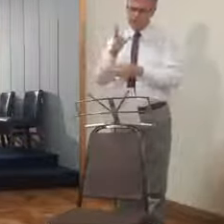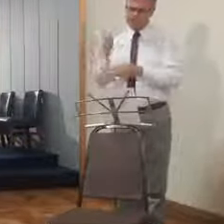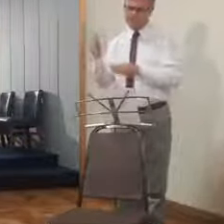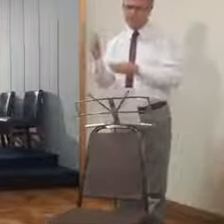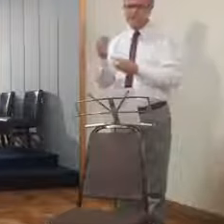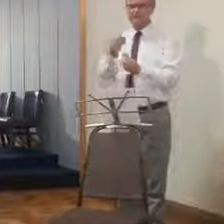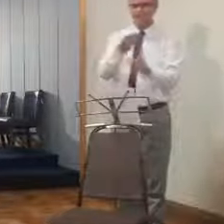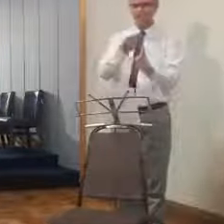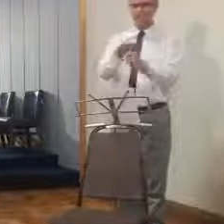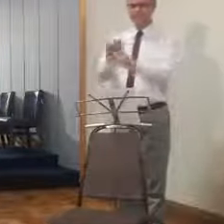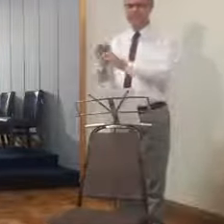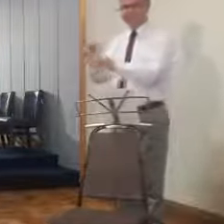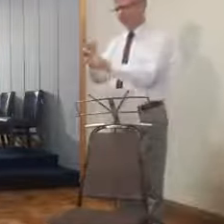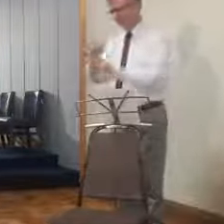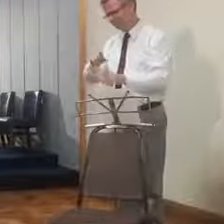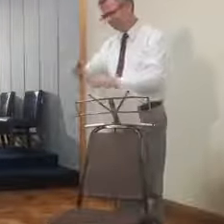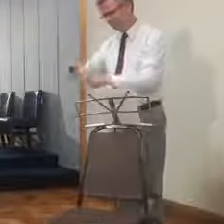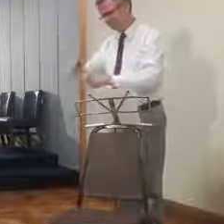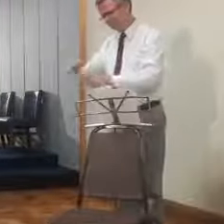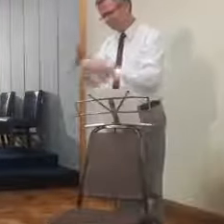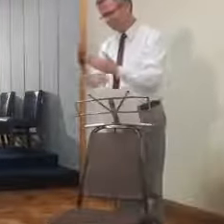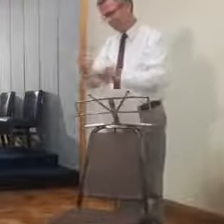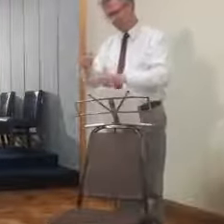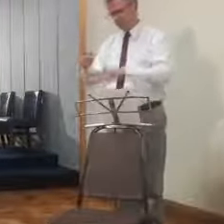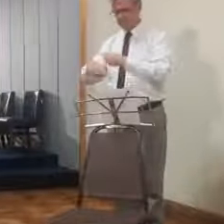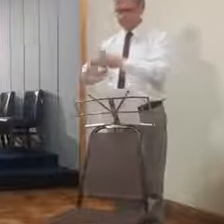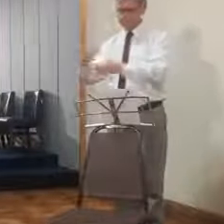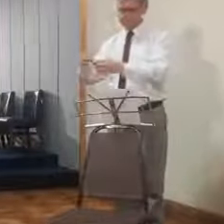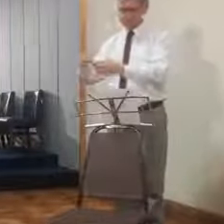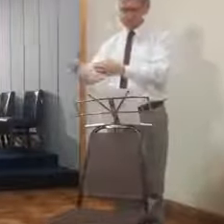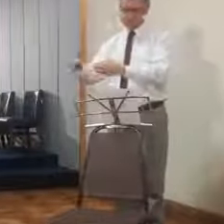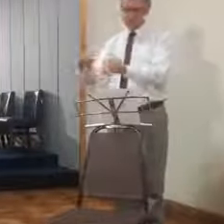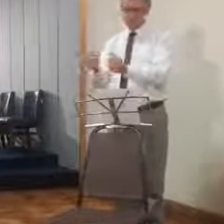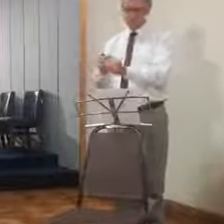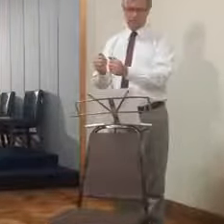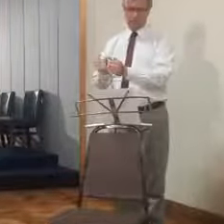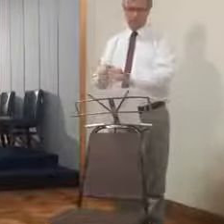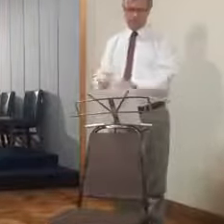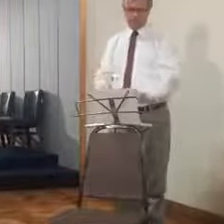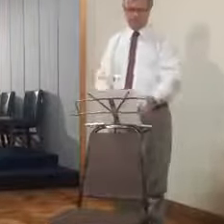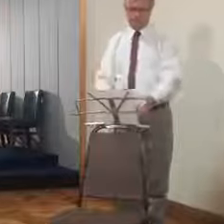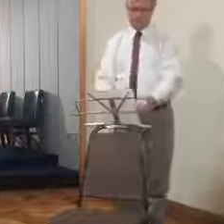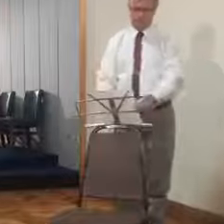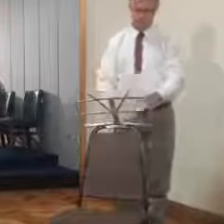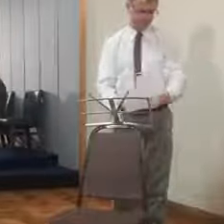us now and forever. Amen. Amen.